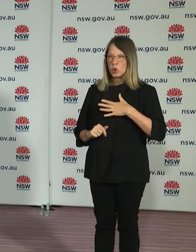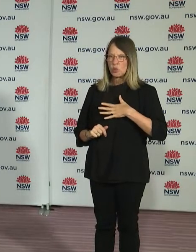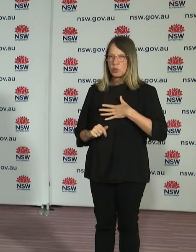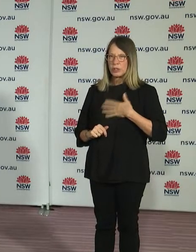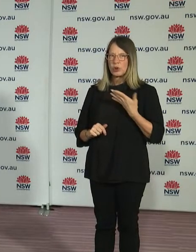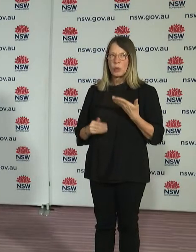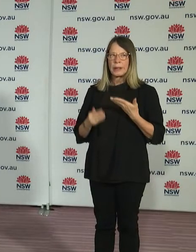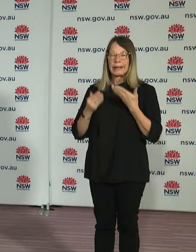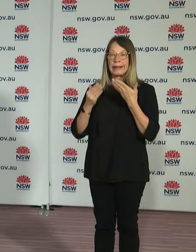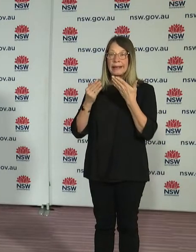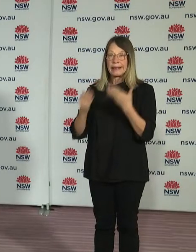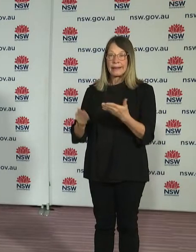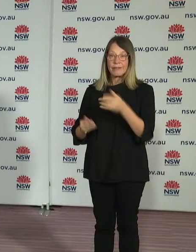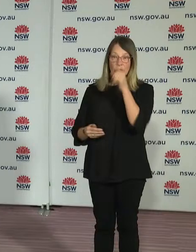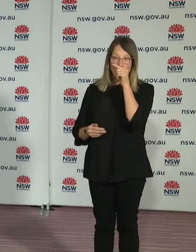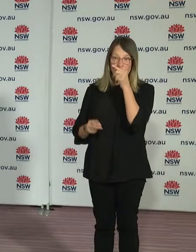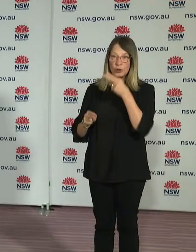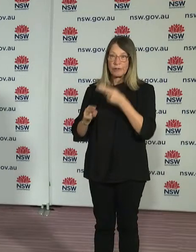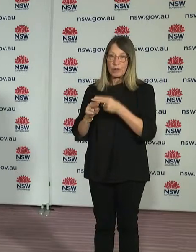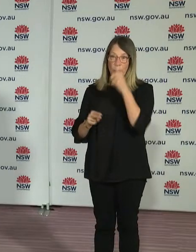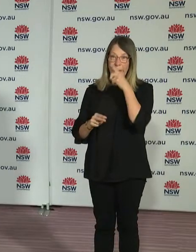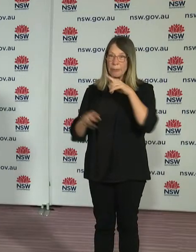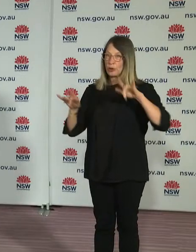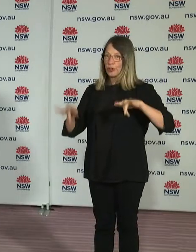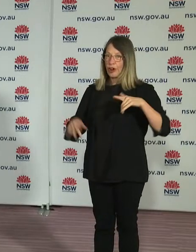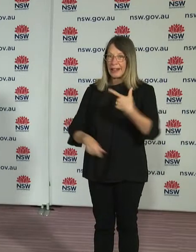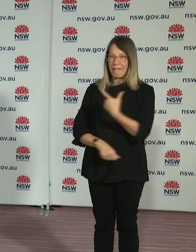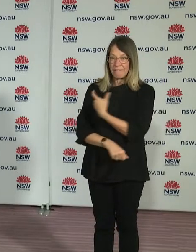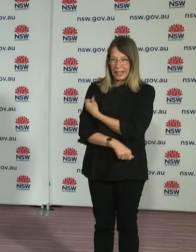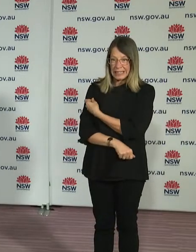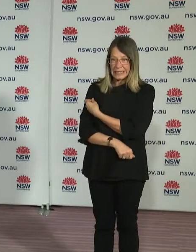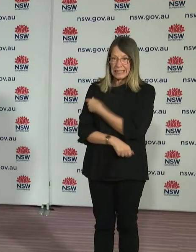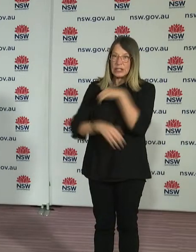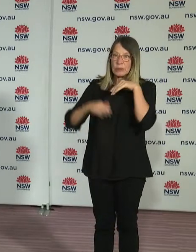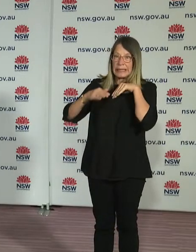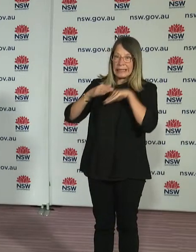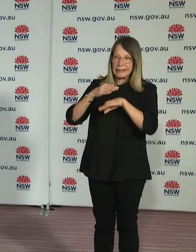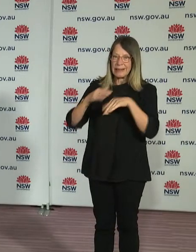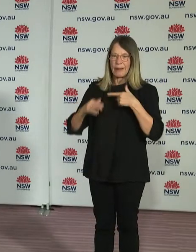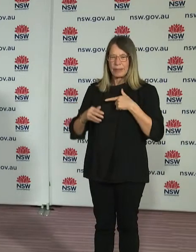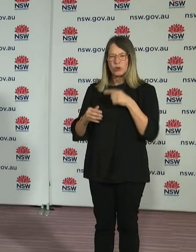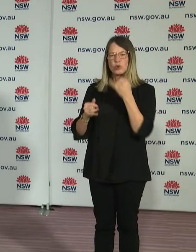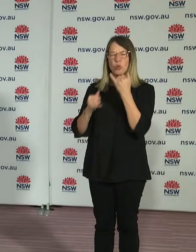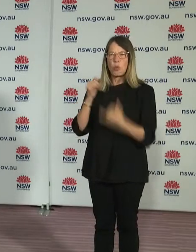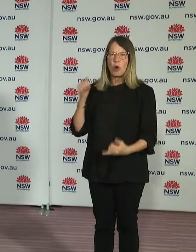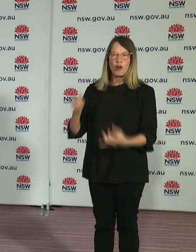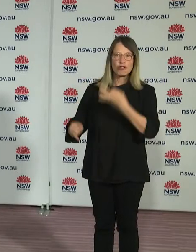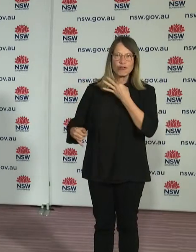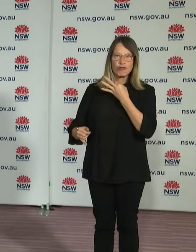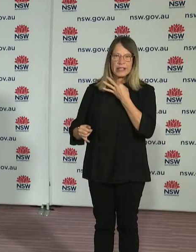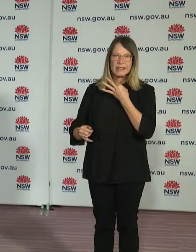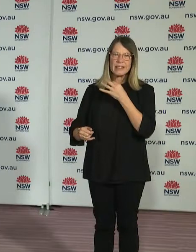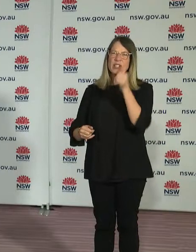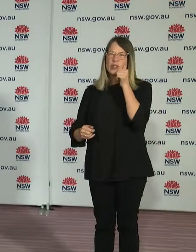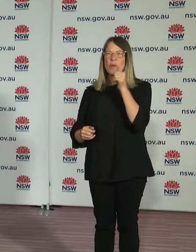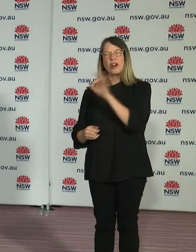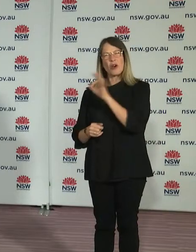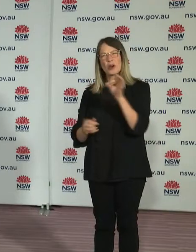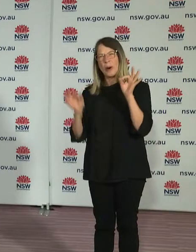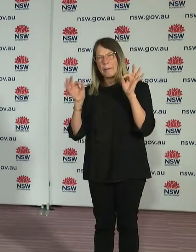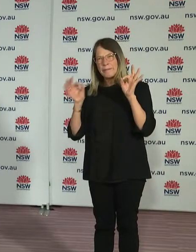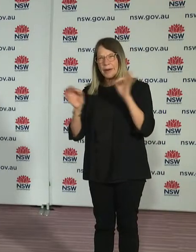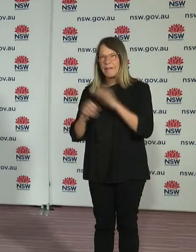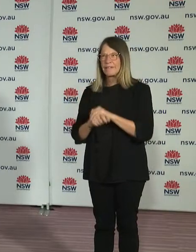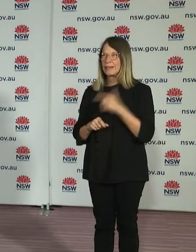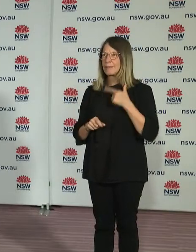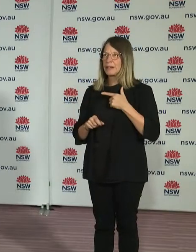unvaccinated people to be in higher risk settings, which is indoors. This is not perfect, and as we cast our eye over all the settings and all the